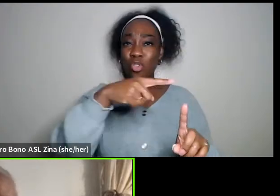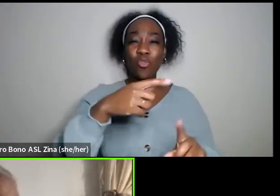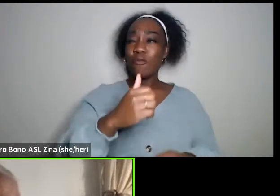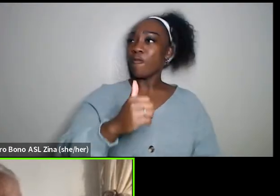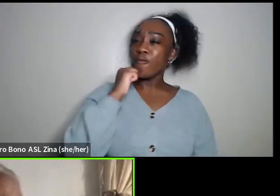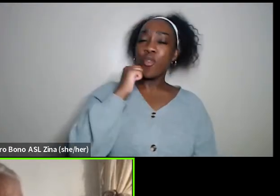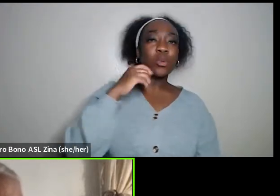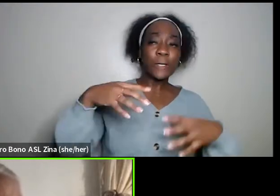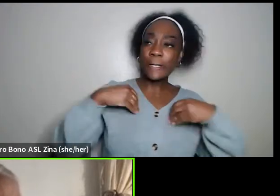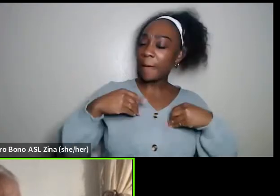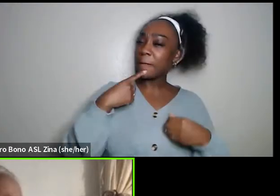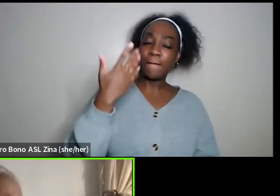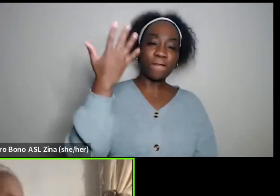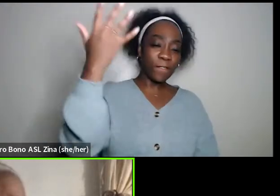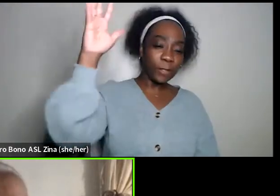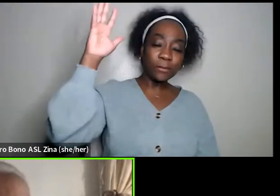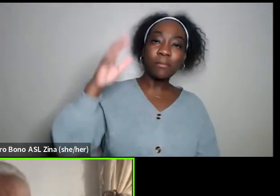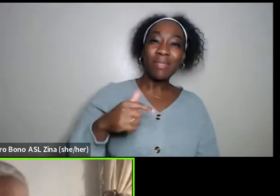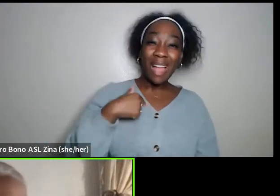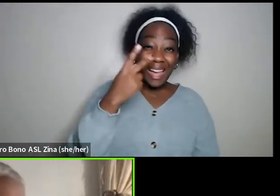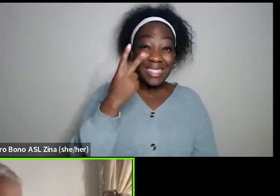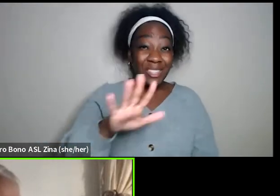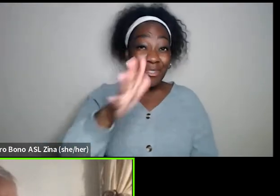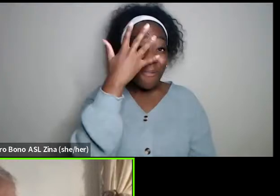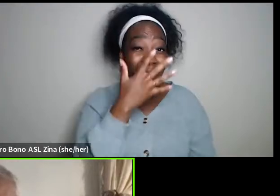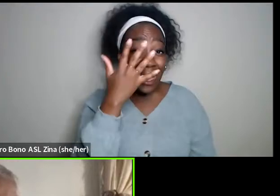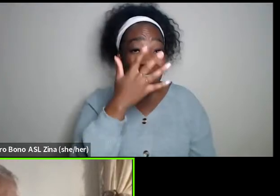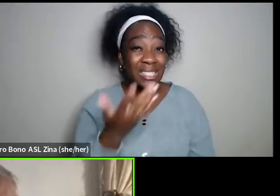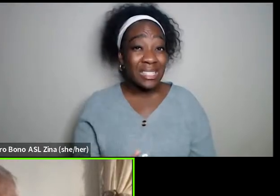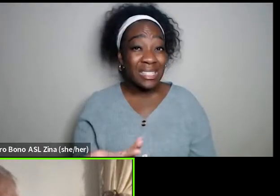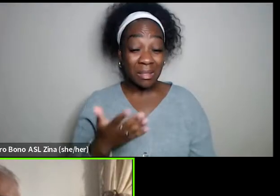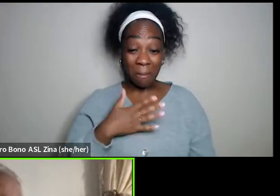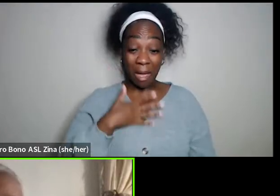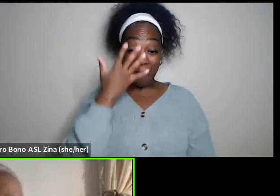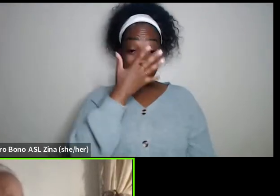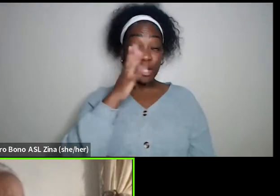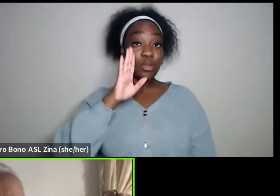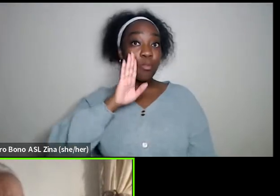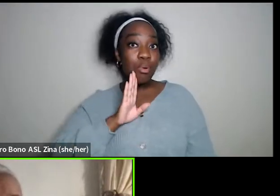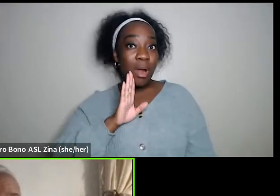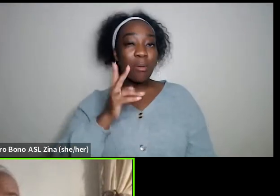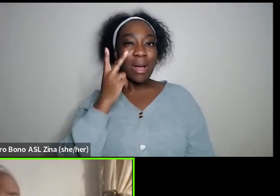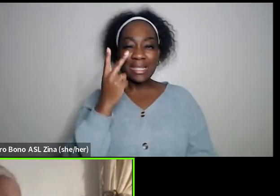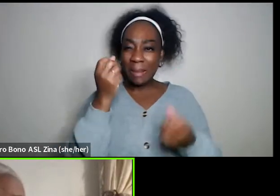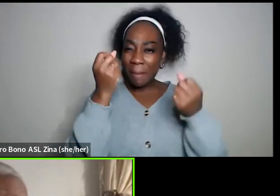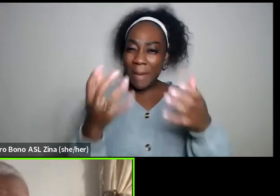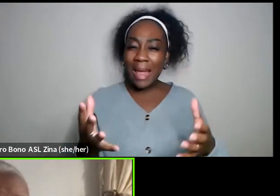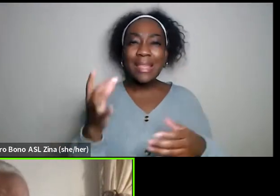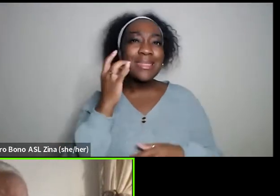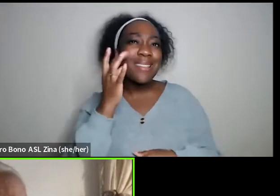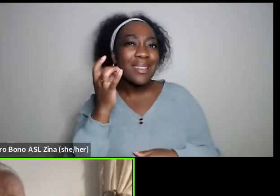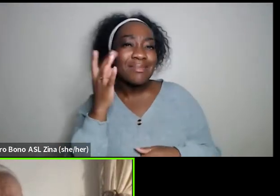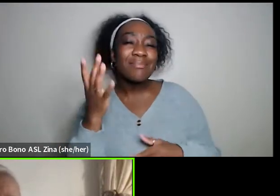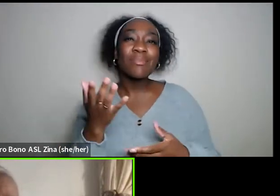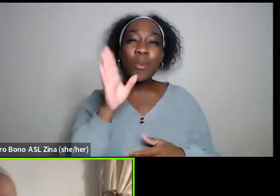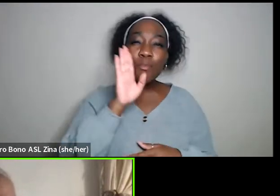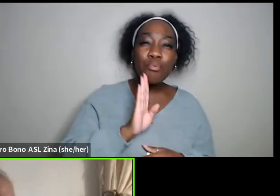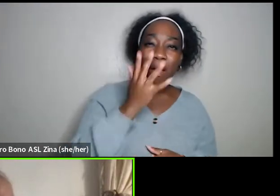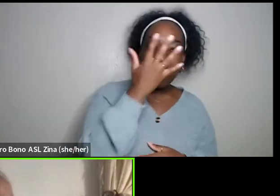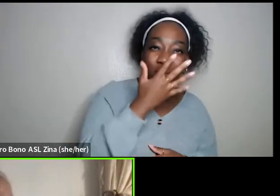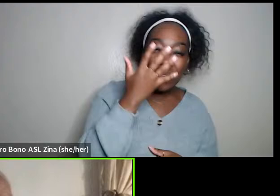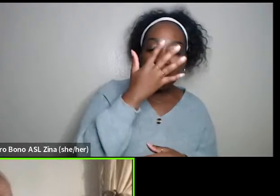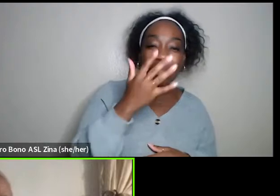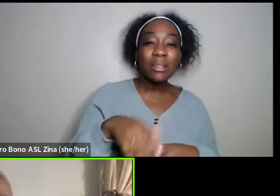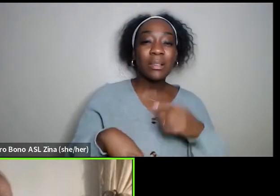times I see your faces. My face is brown. I see a lot of light complexion faces and brown faces